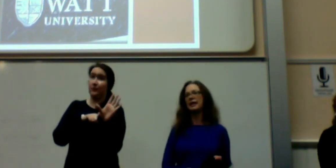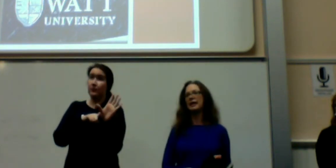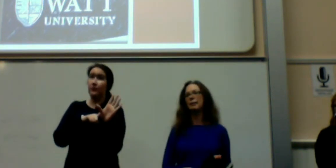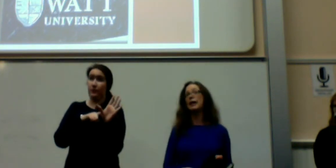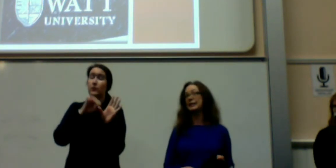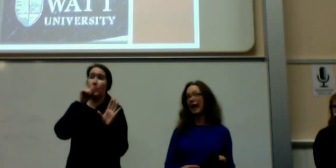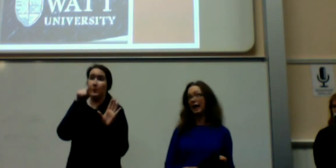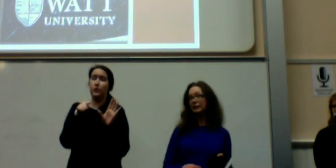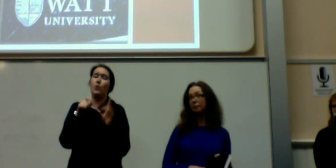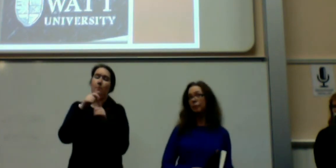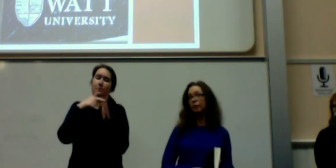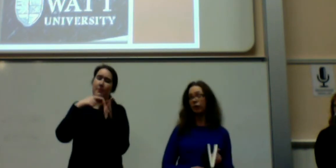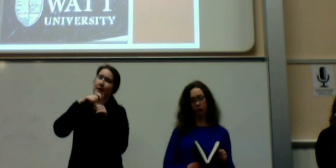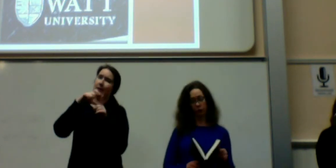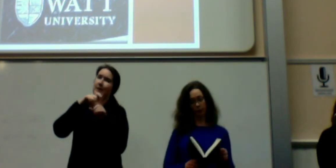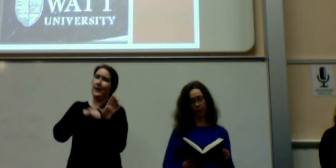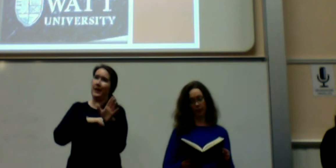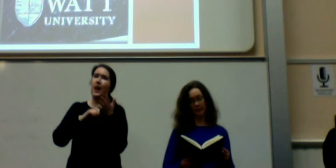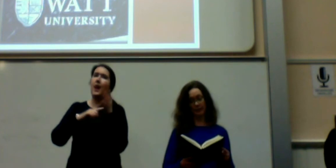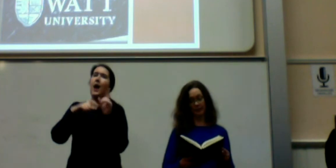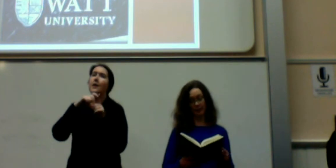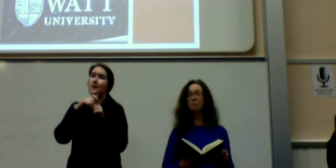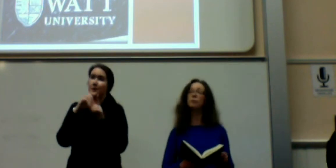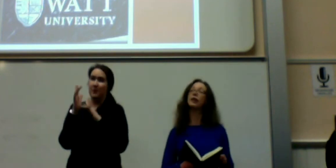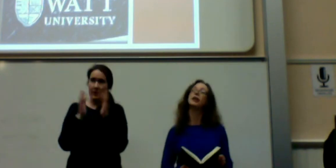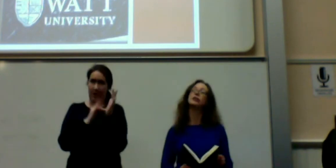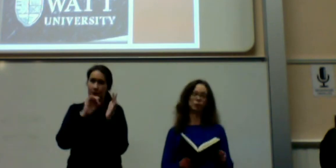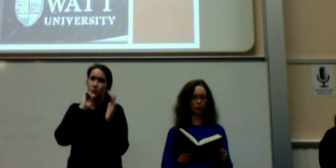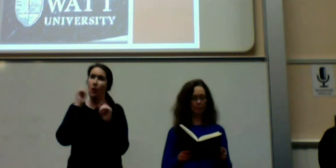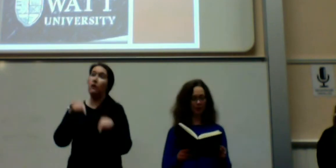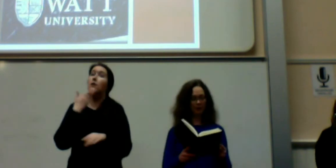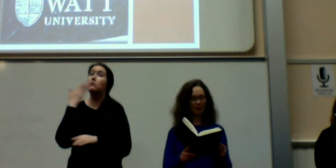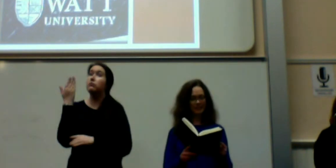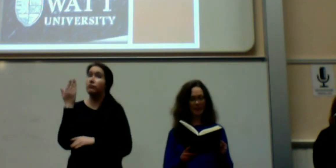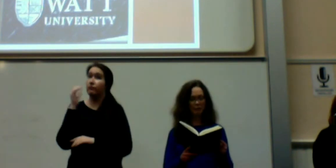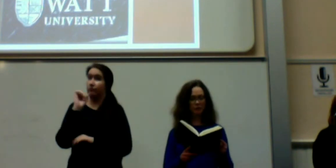be Paddy Lad, who is coming to talk